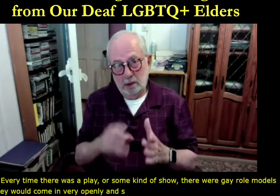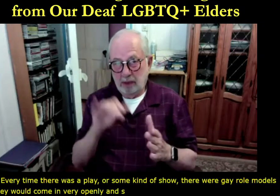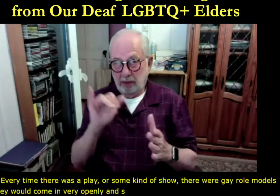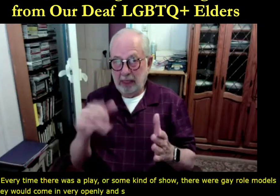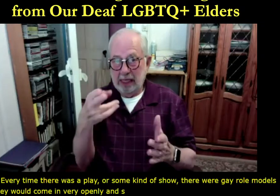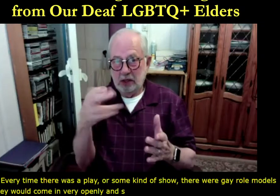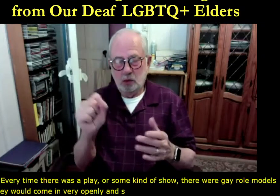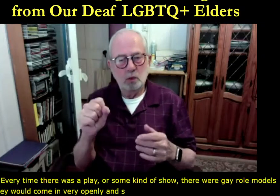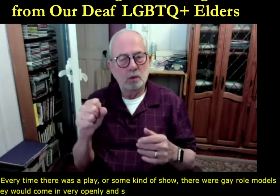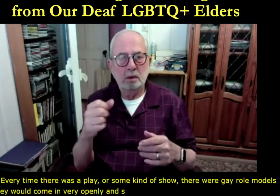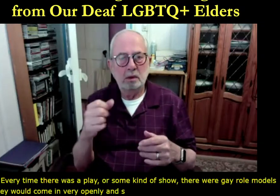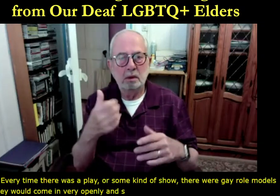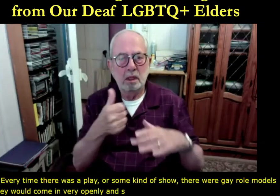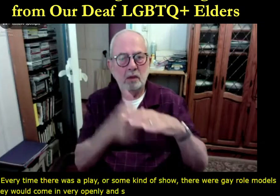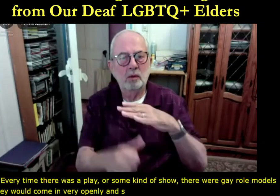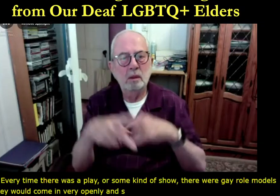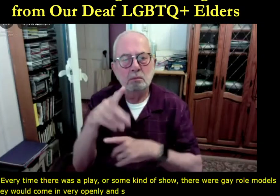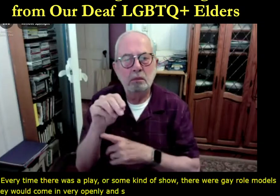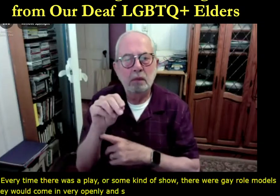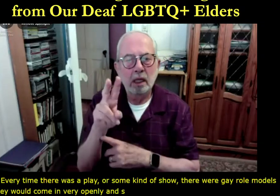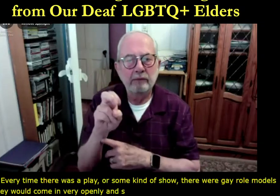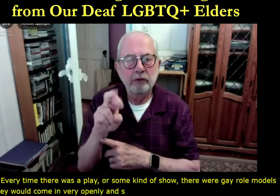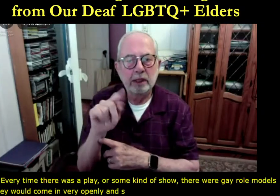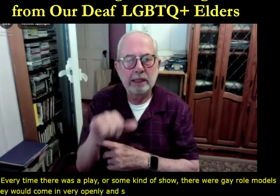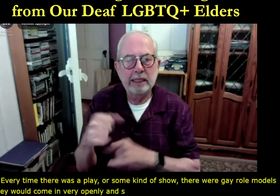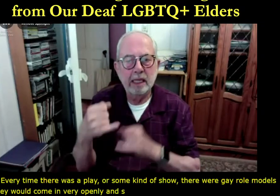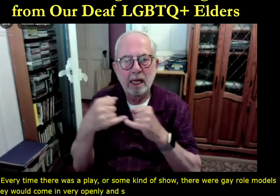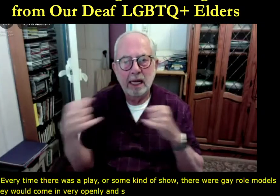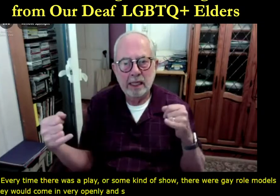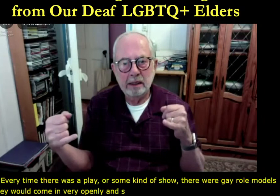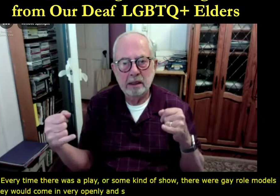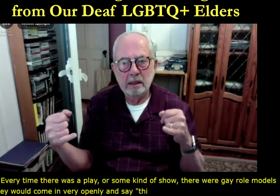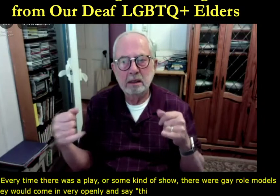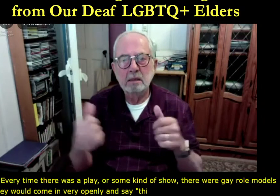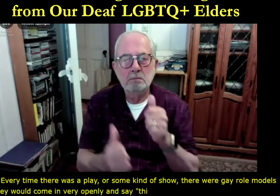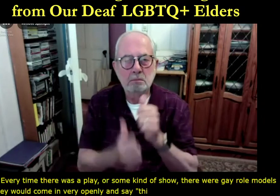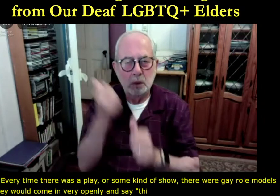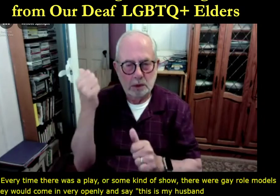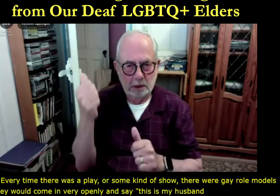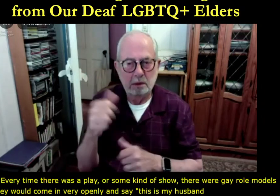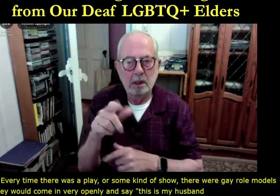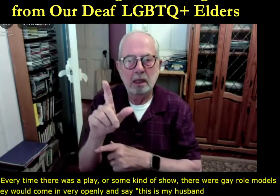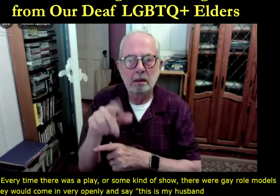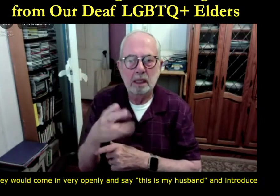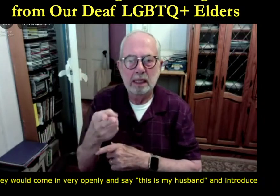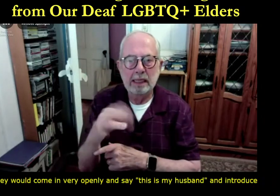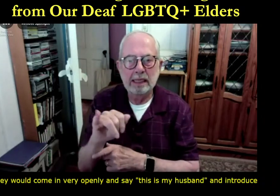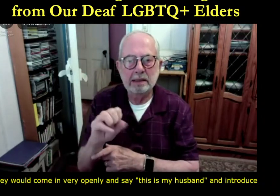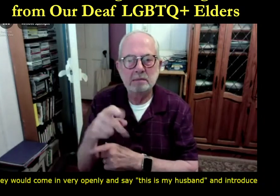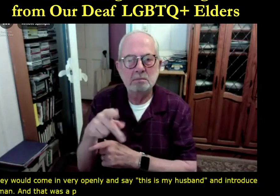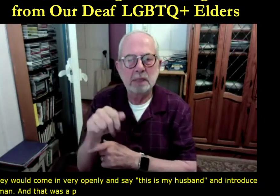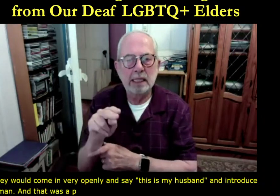and the most of the students in that high school were under the poverty level most of them